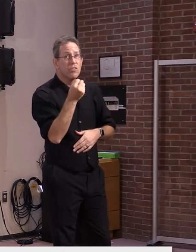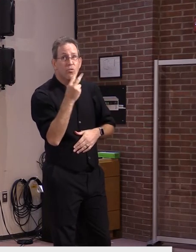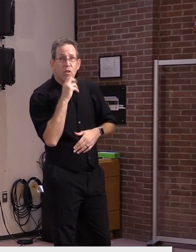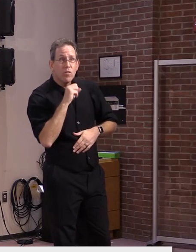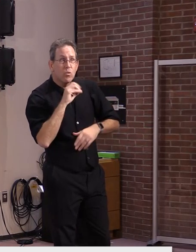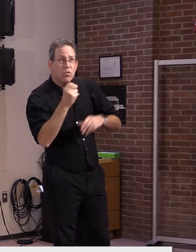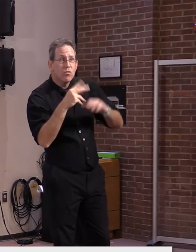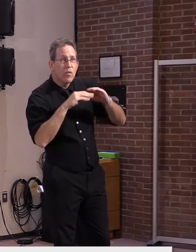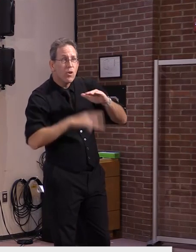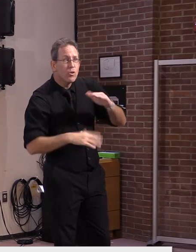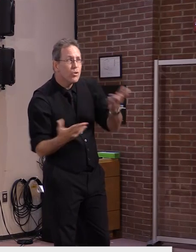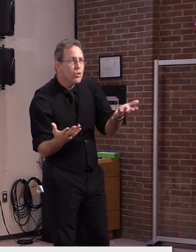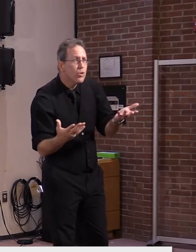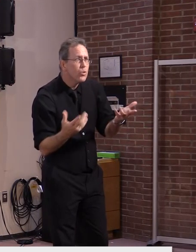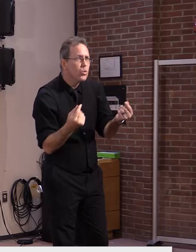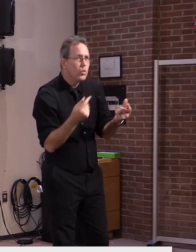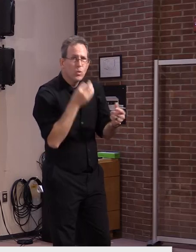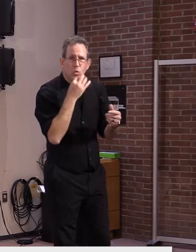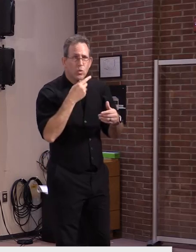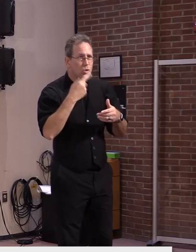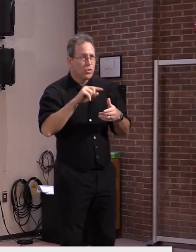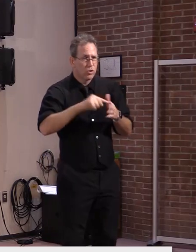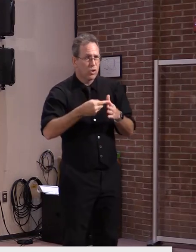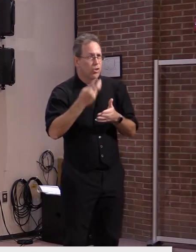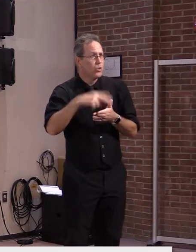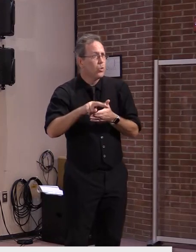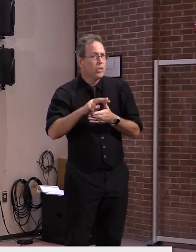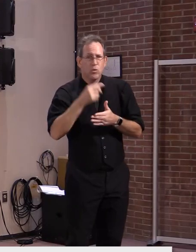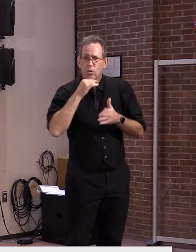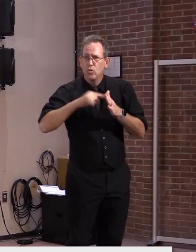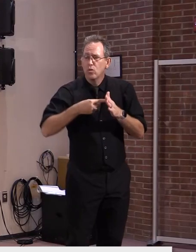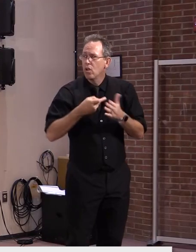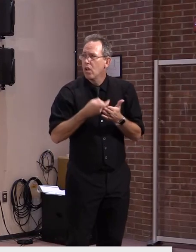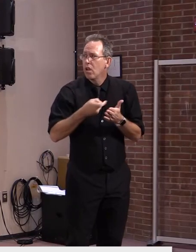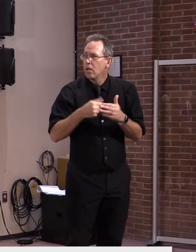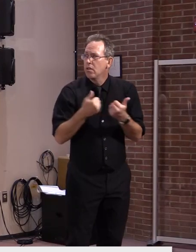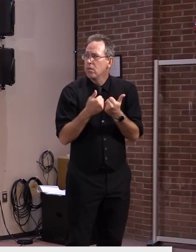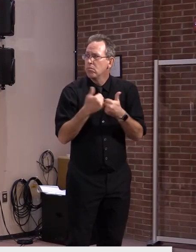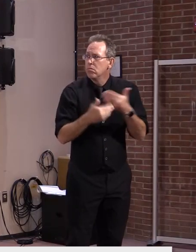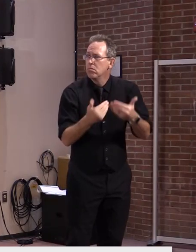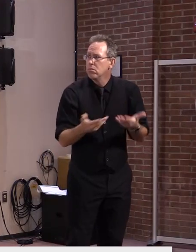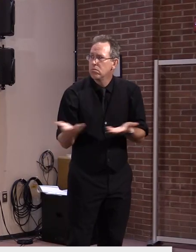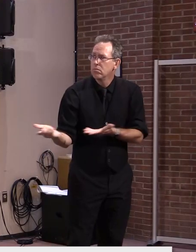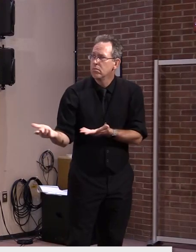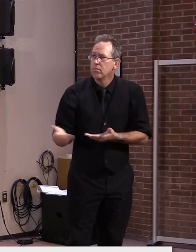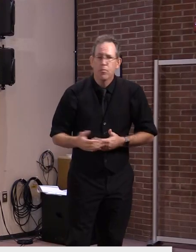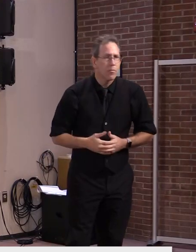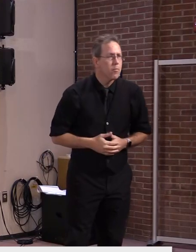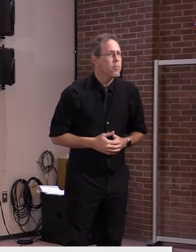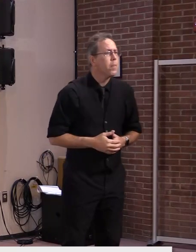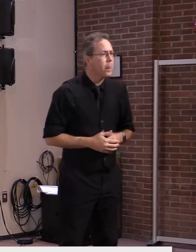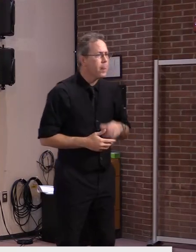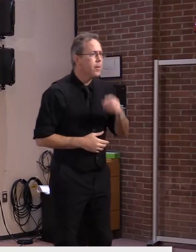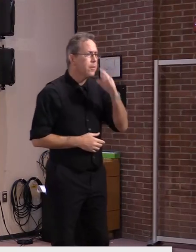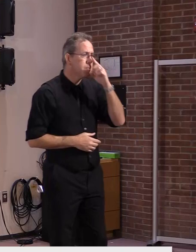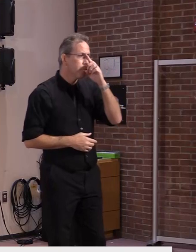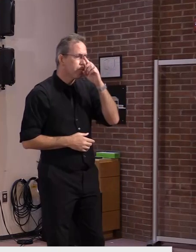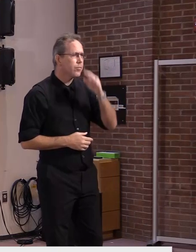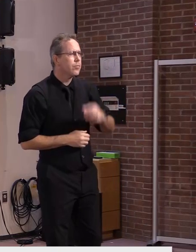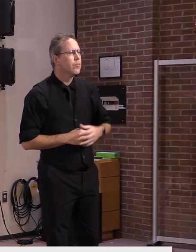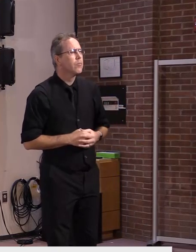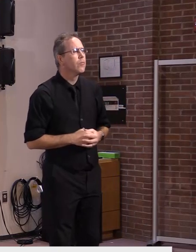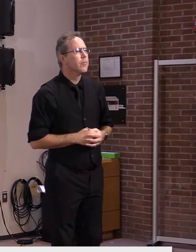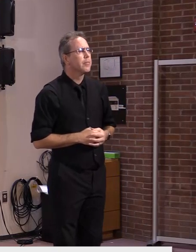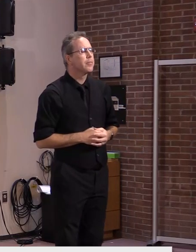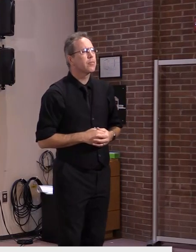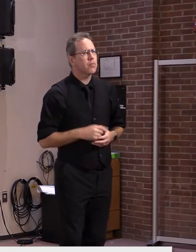of starting in the next week or two. Secretary Frank. Just curious about that. Hi, this is Dan French. We're still on track